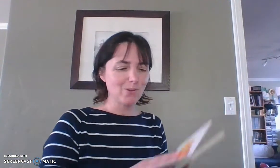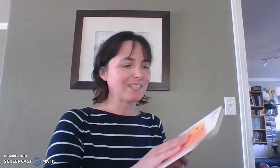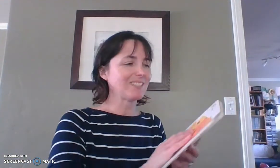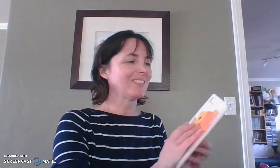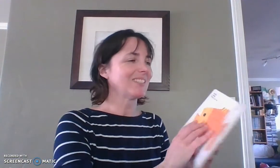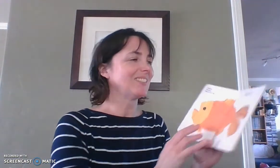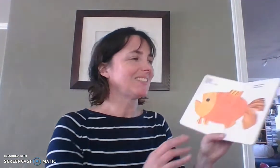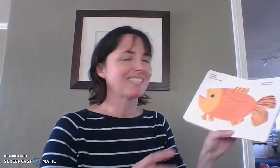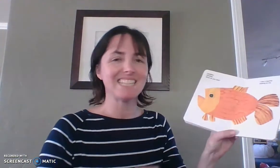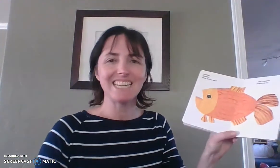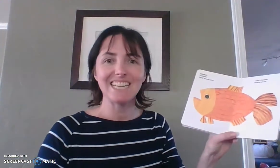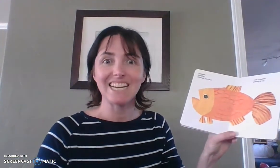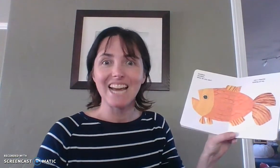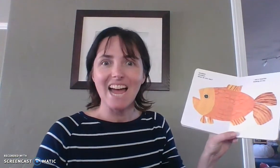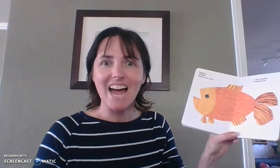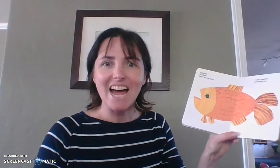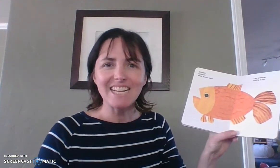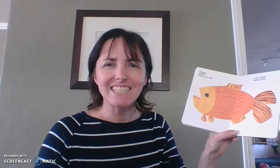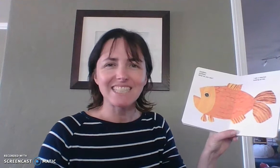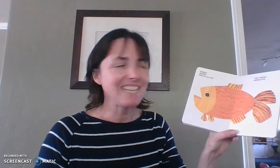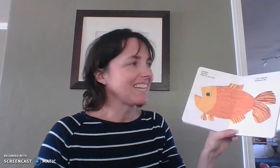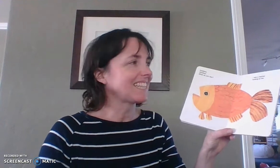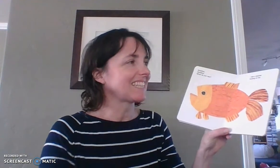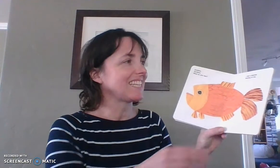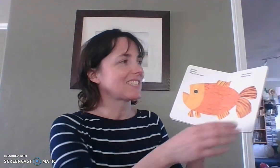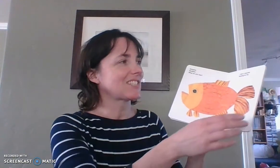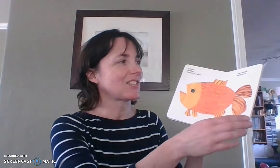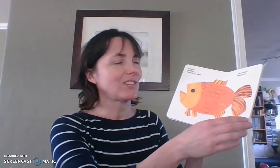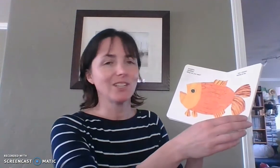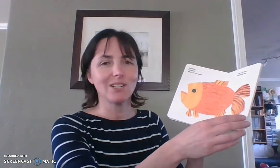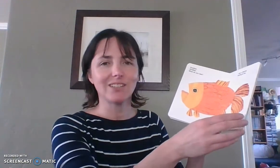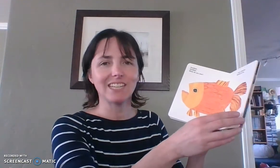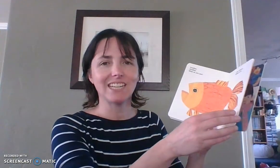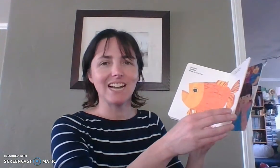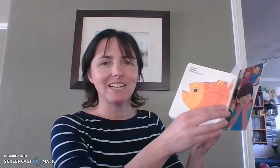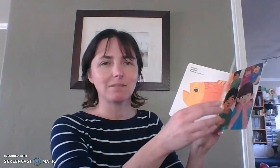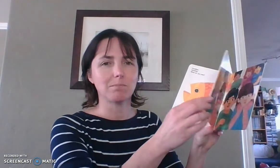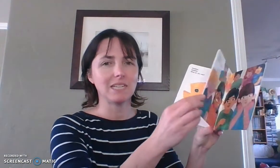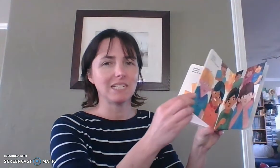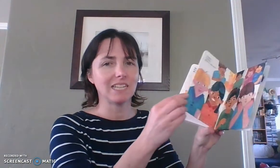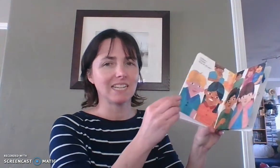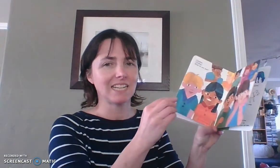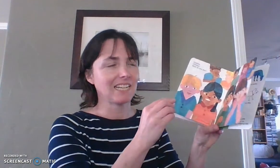what do you see? I see a teacher looking at me.